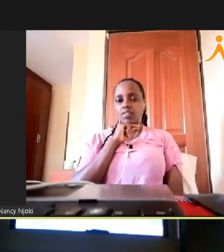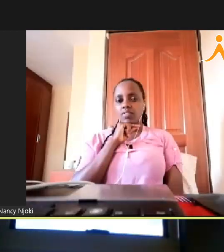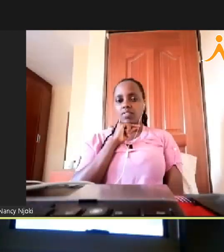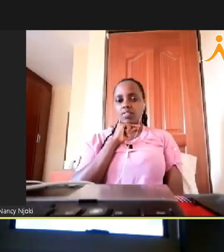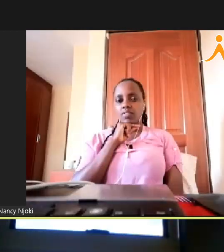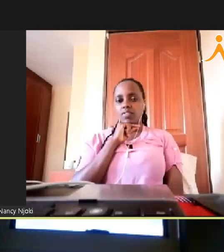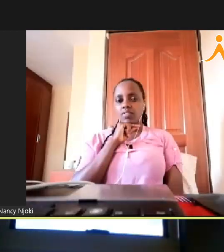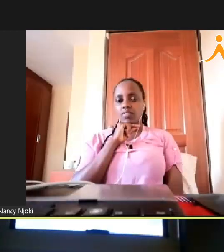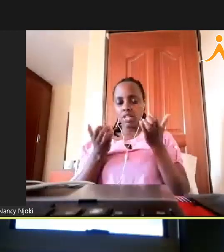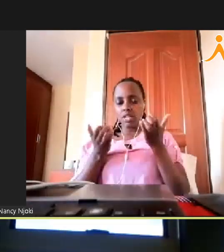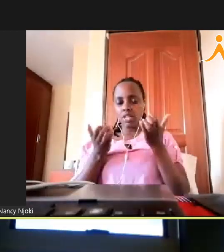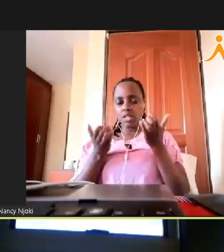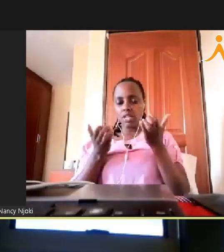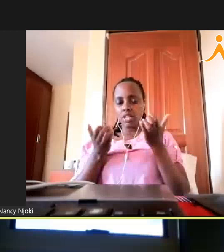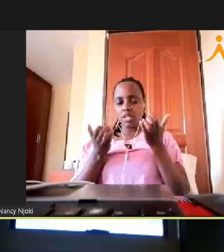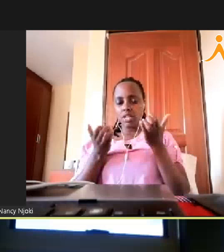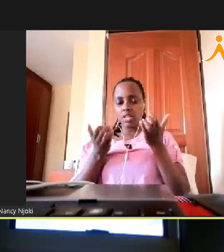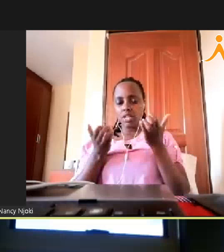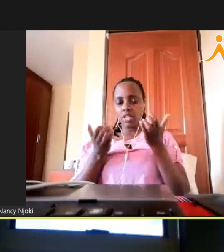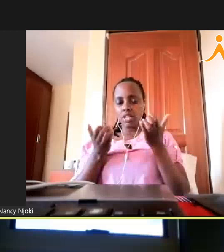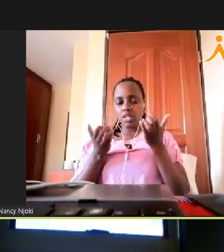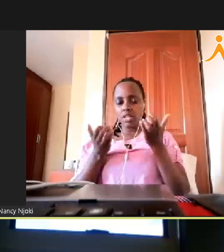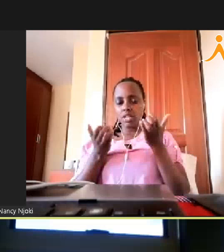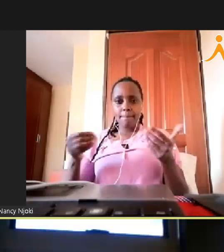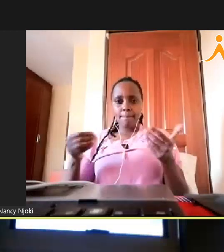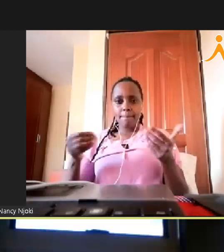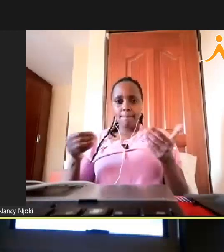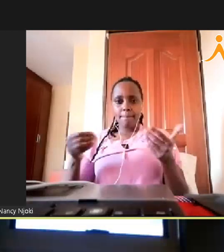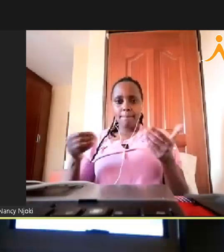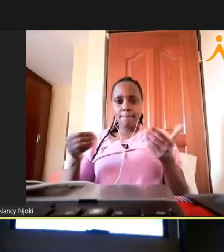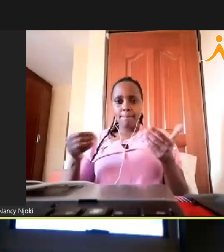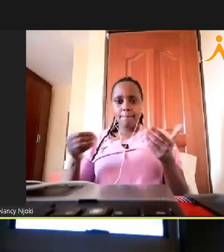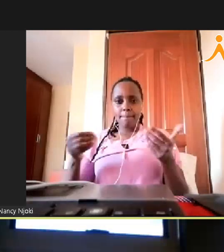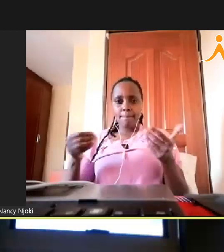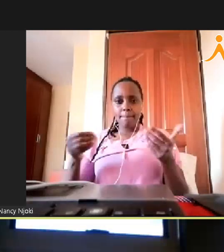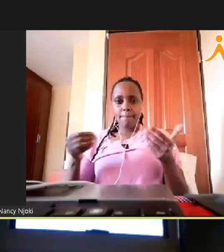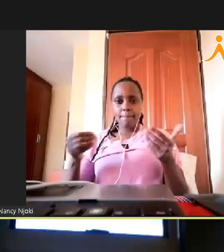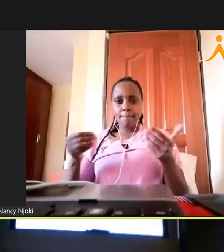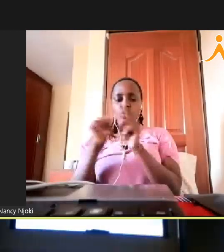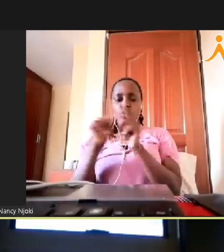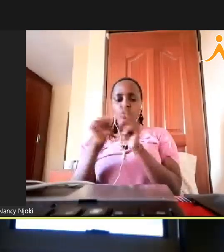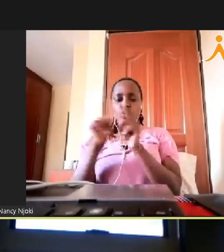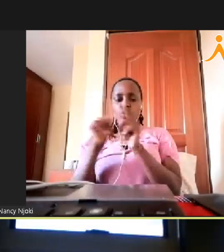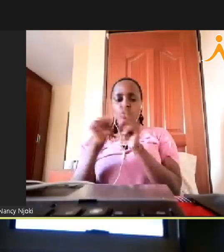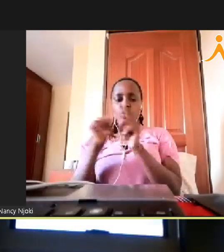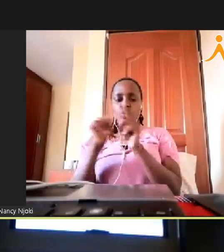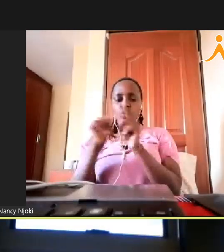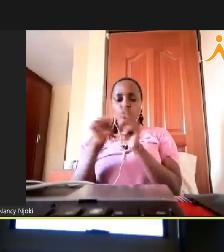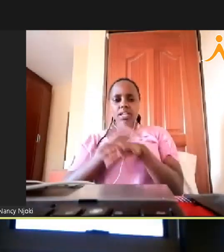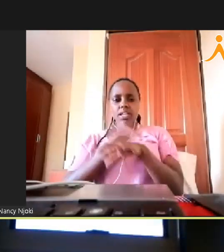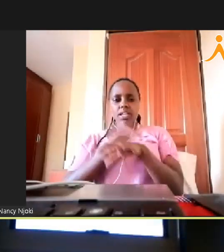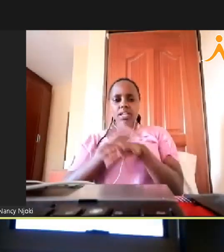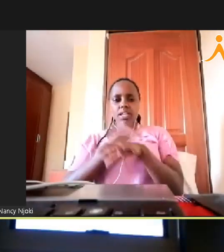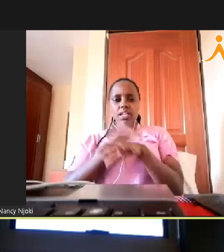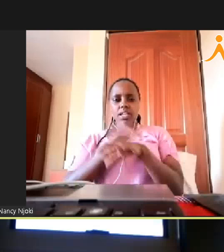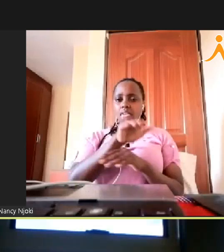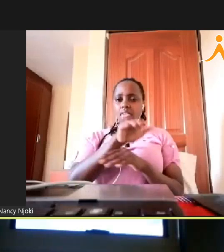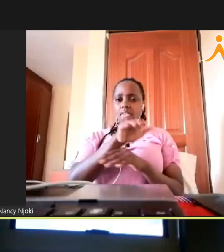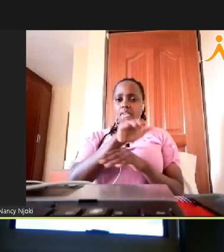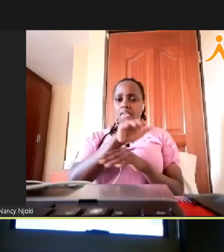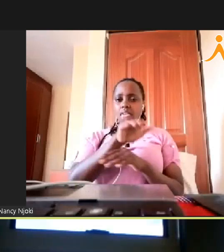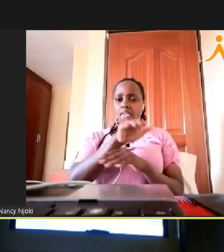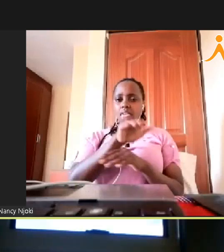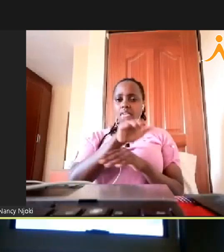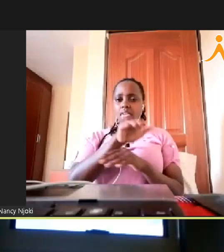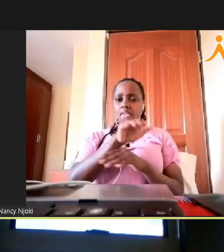the lessons is we really need to expand into other districts, into tapping on other demographic groups